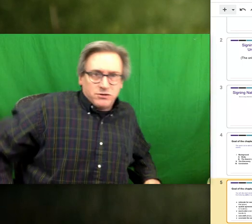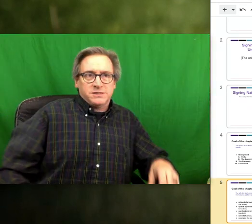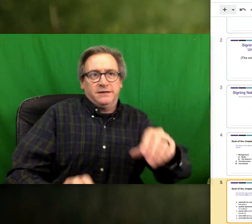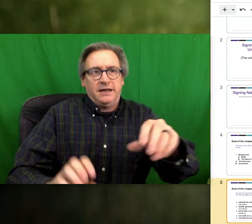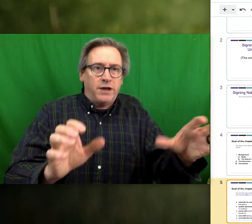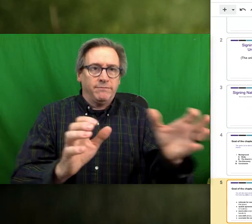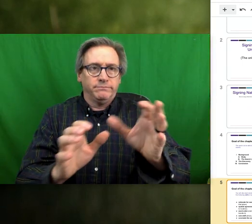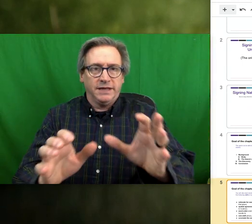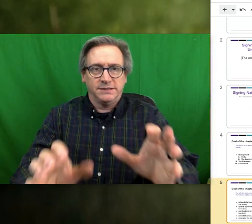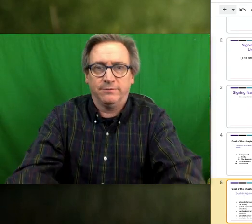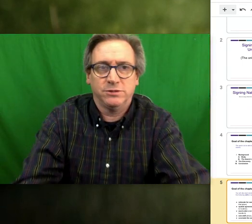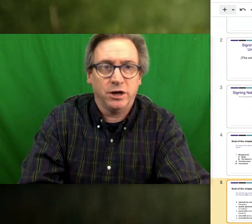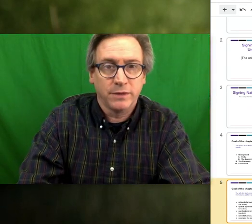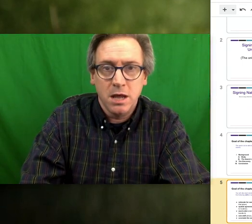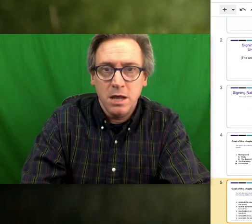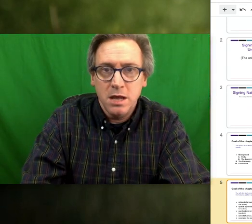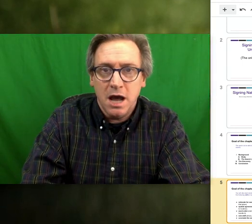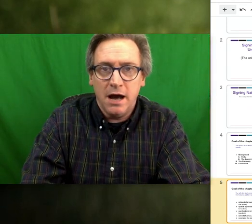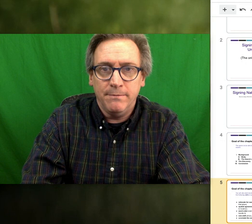Having trouble seeing that. Okay, that's better. Sorry.